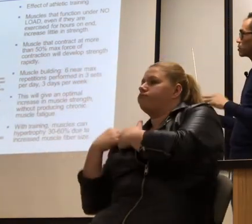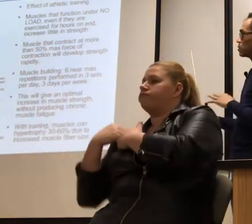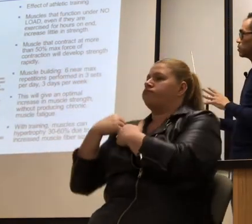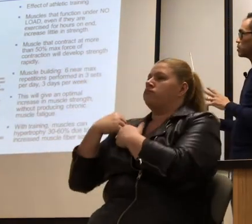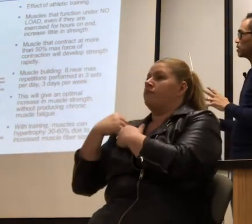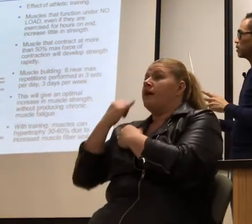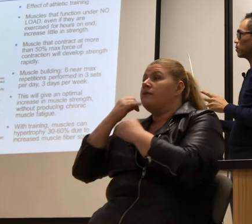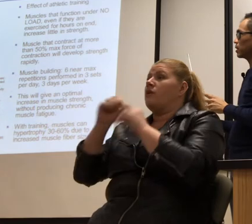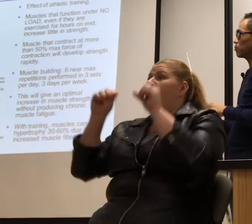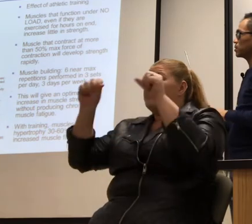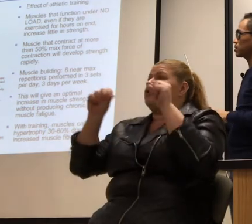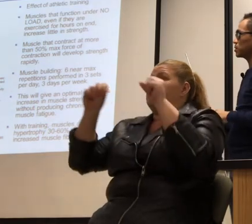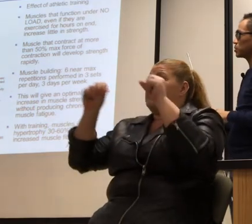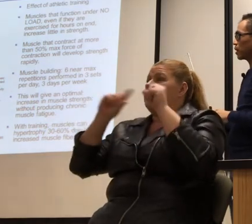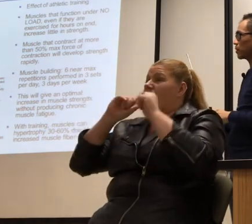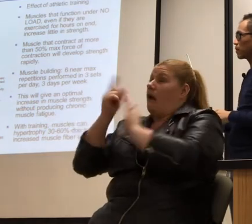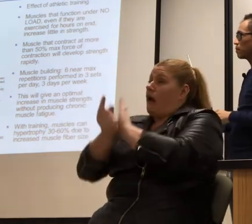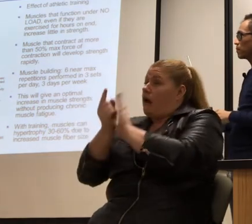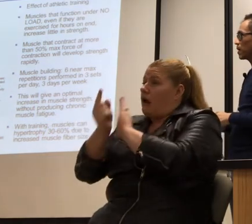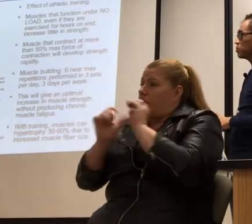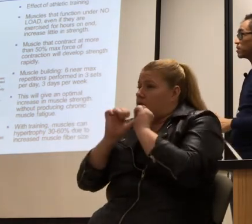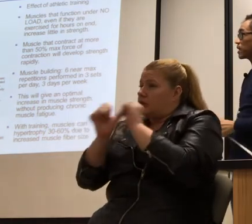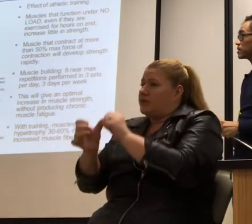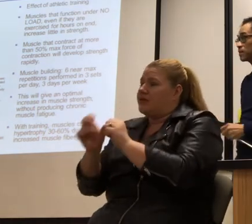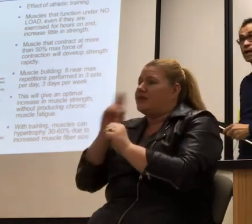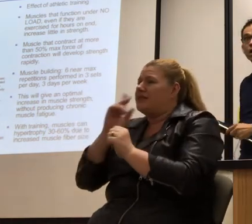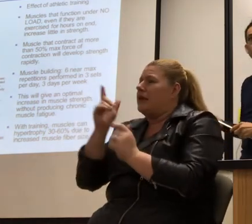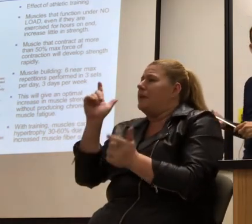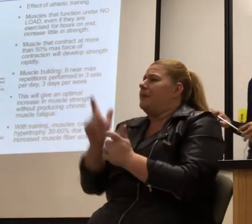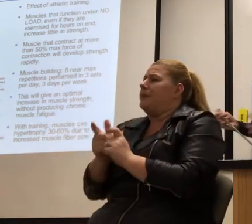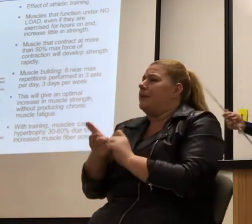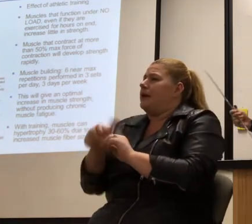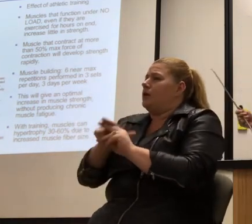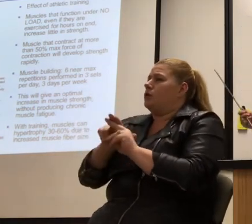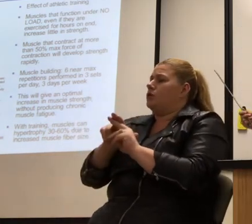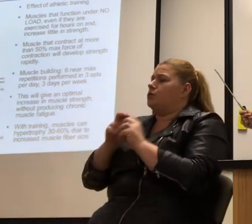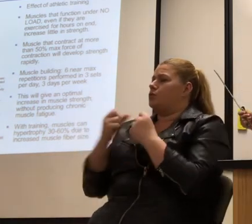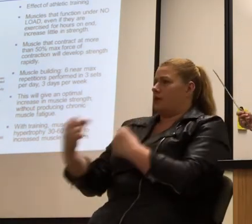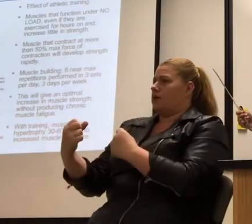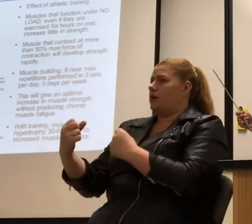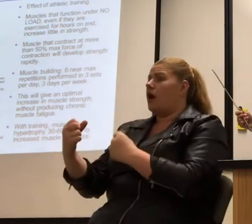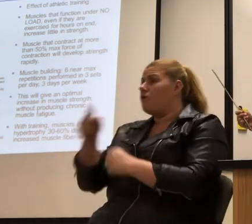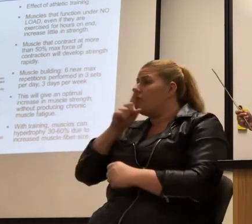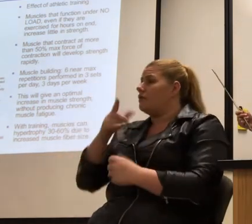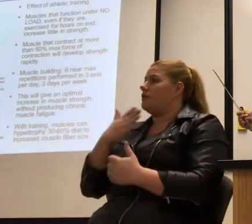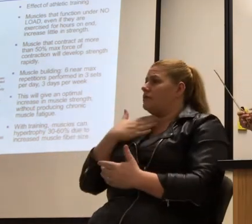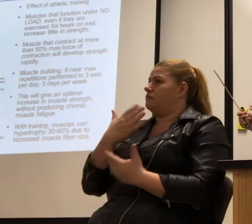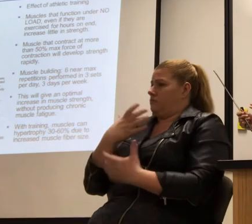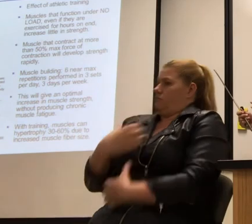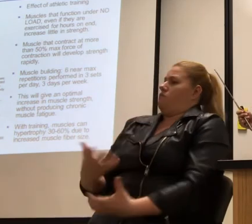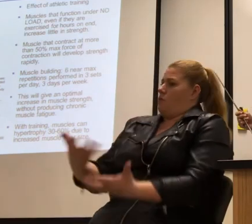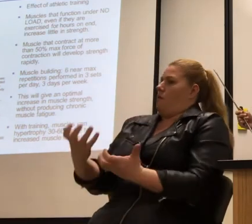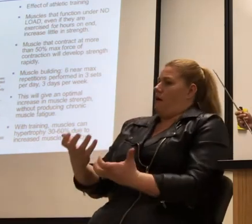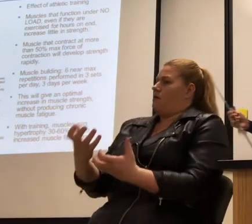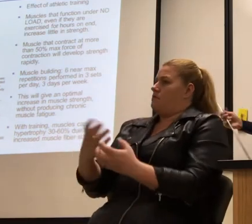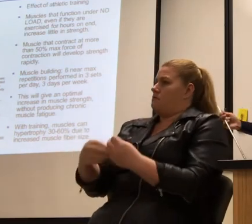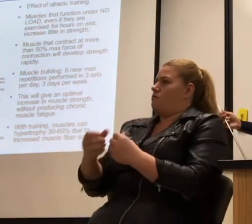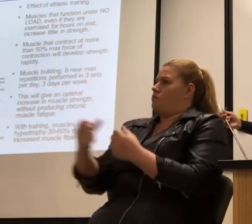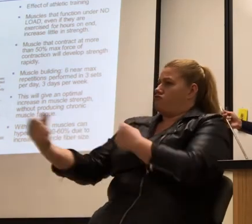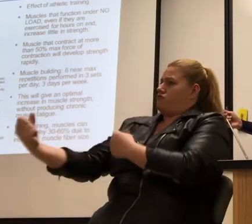for hours, you see little increases in strength. And usually that's desirable. We want our muscles to be strong. But if you don't load